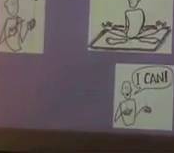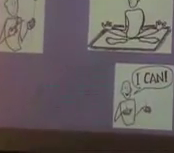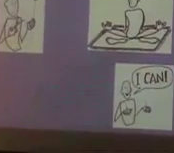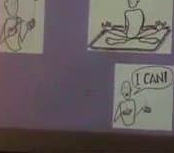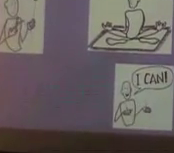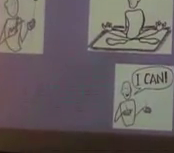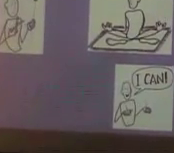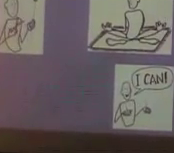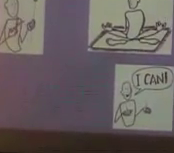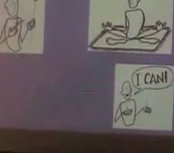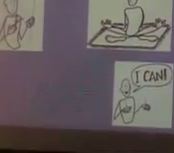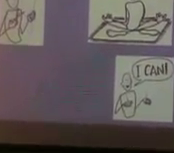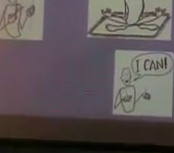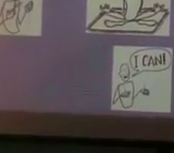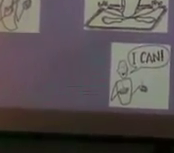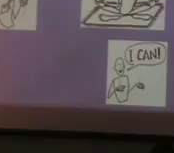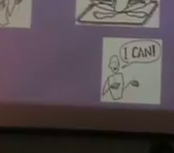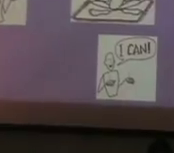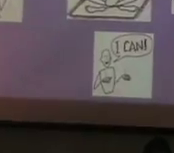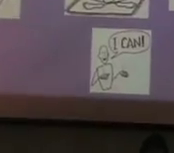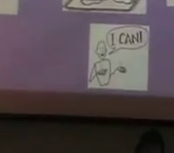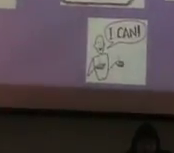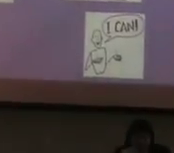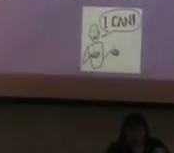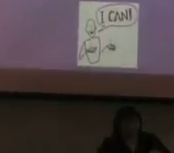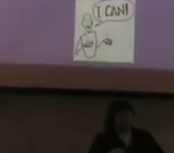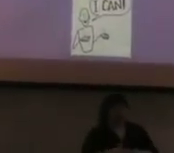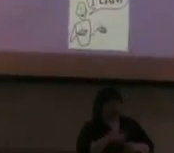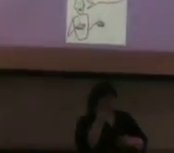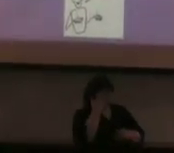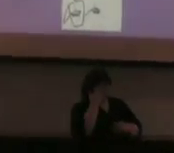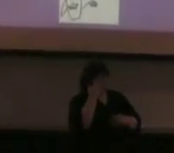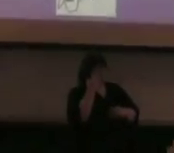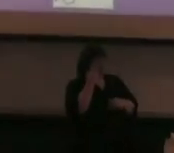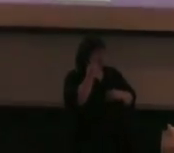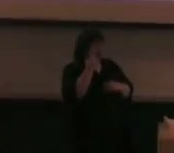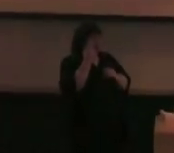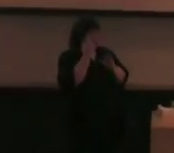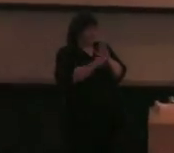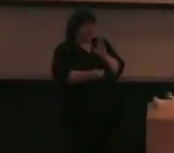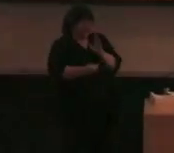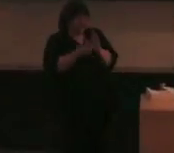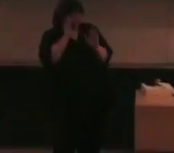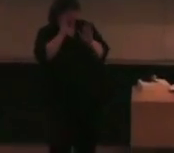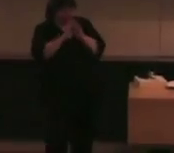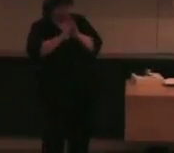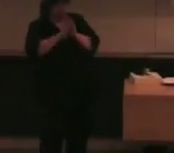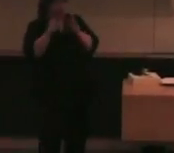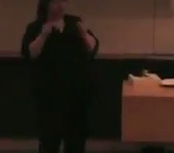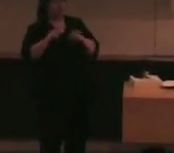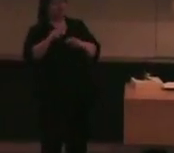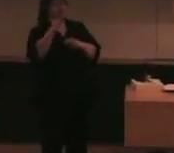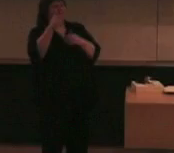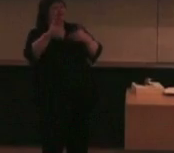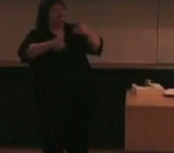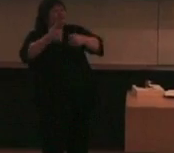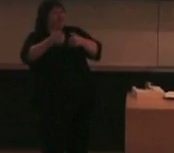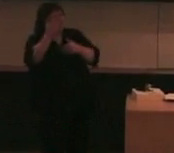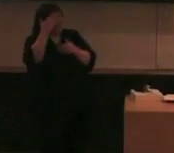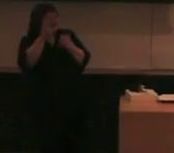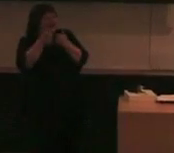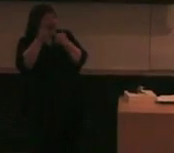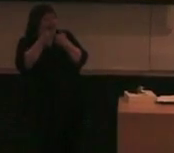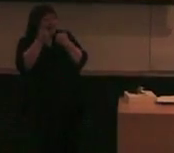is another one. Jigsaw puzzles. I know one of those that's missing is video games. That sometimes